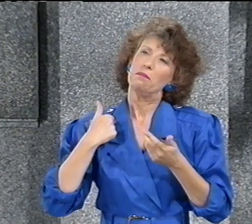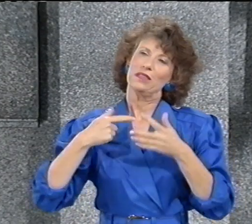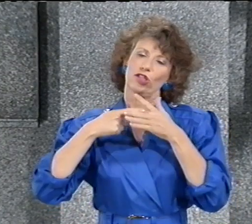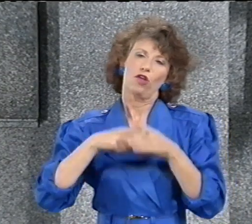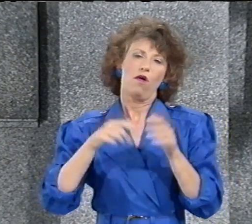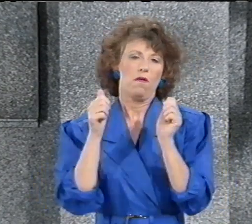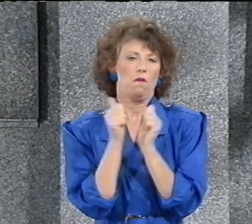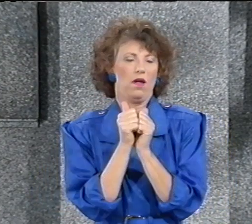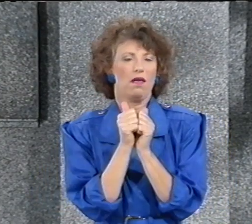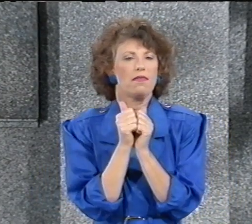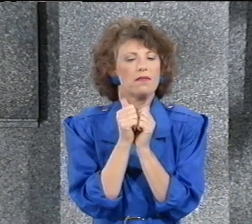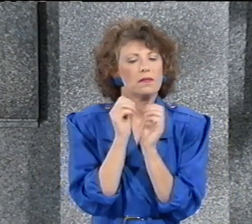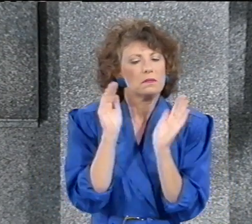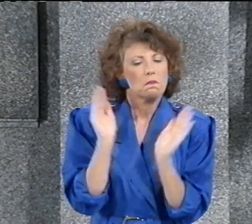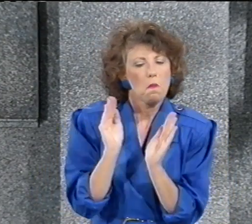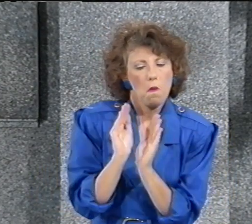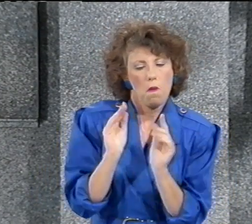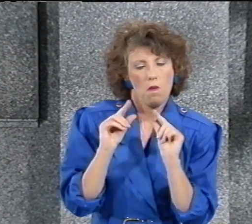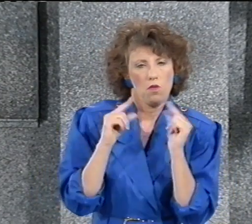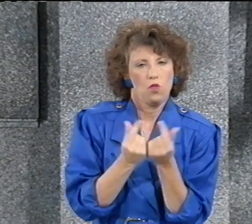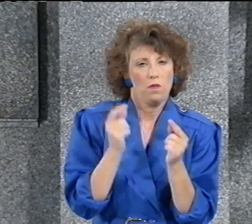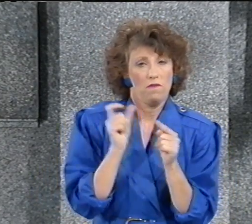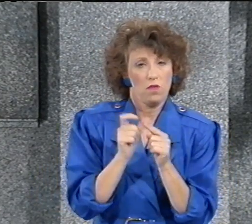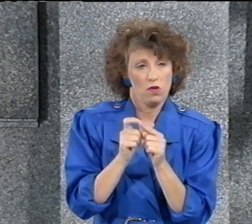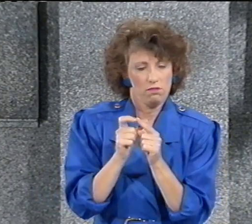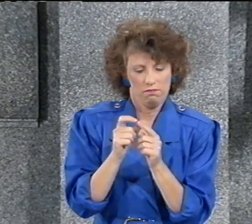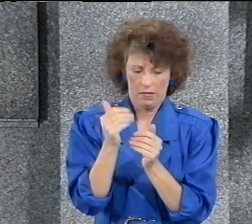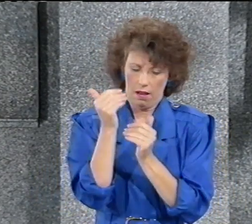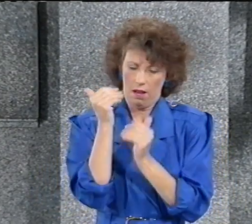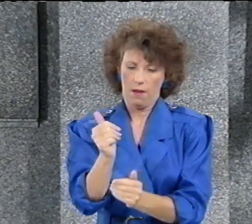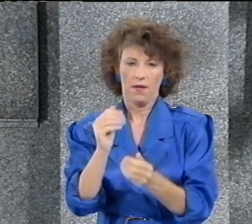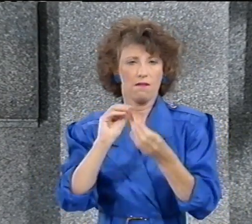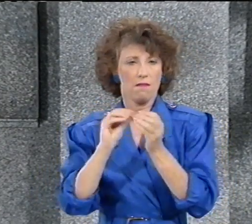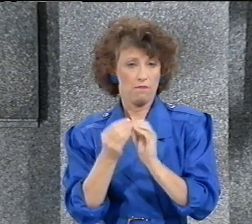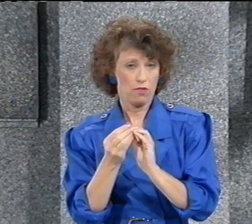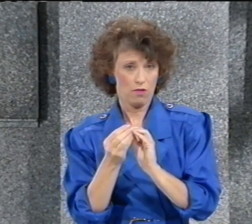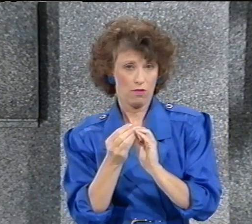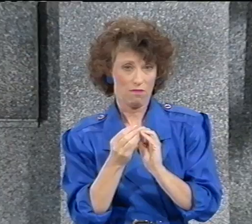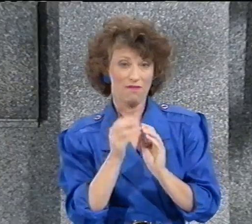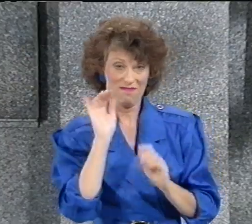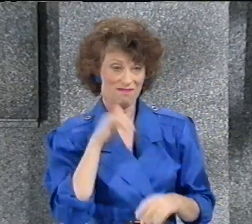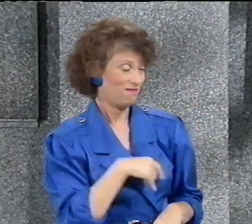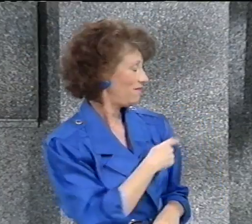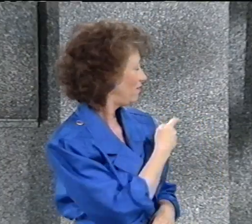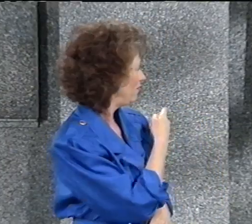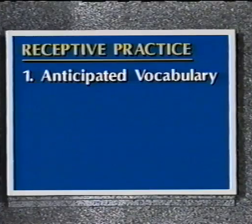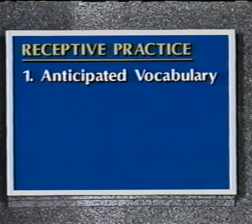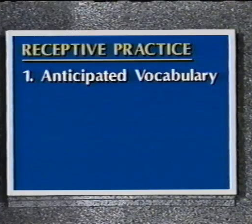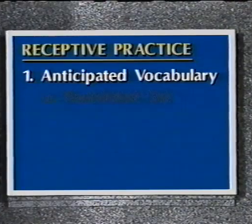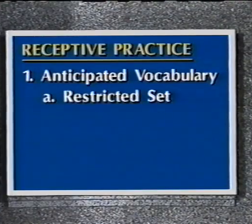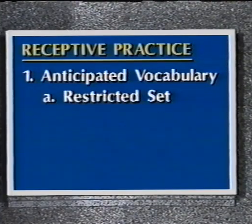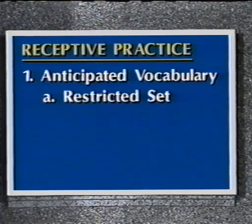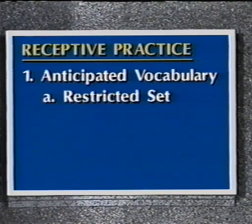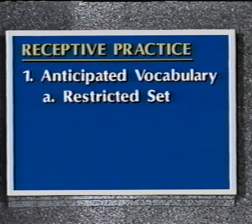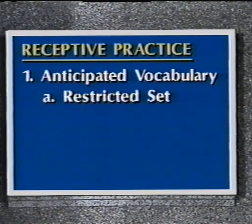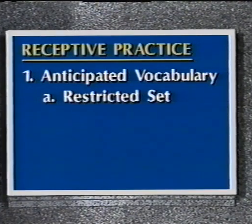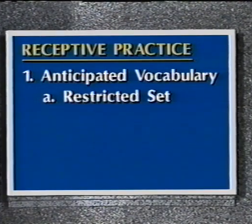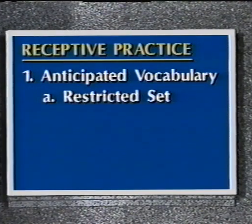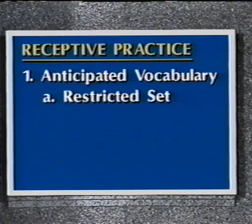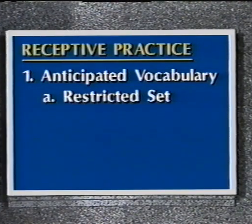By limiting our category to a small number of words, we increase our chances of guessing right.